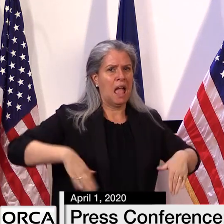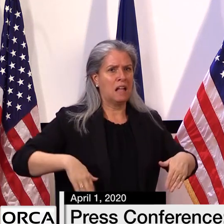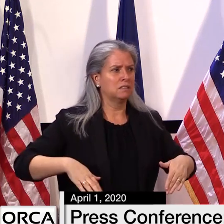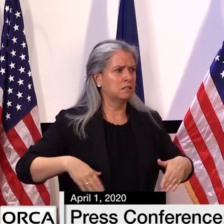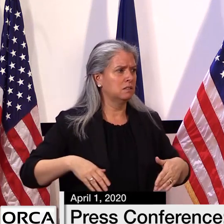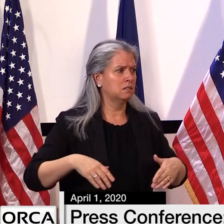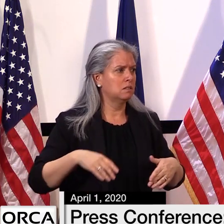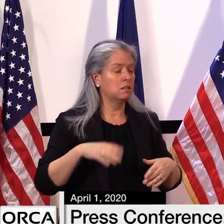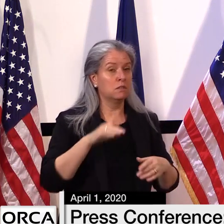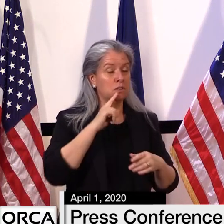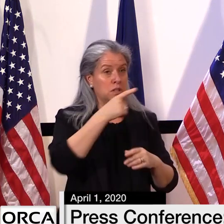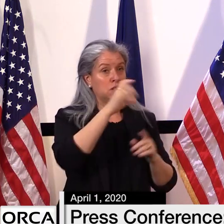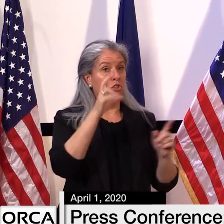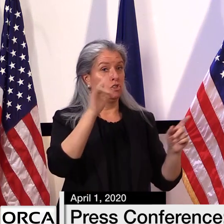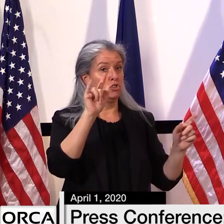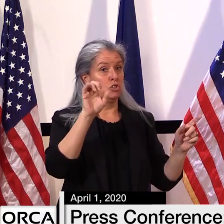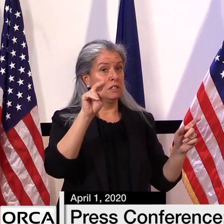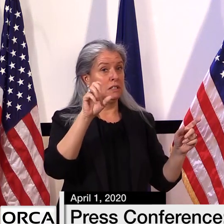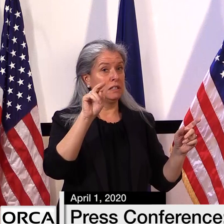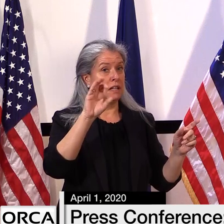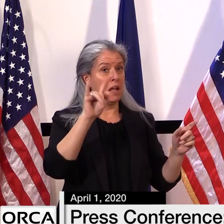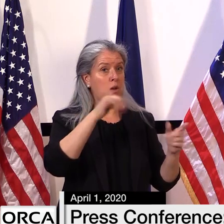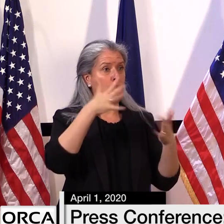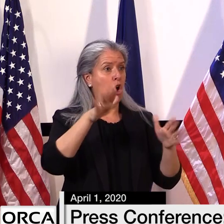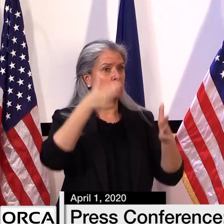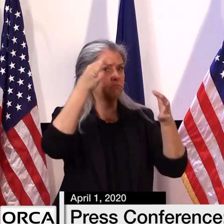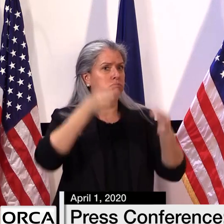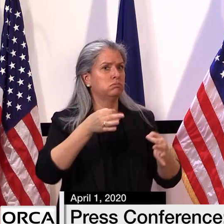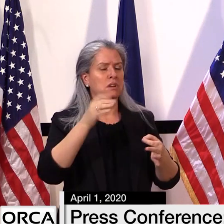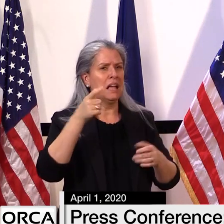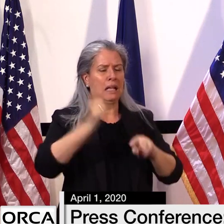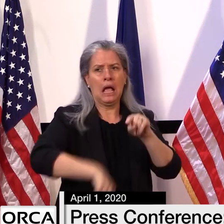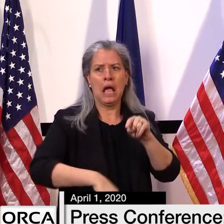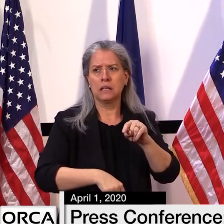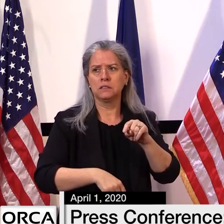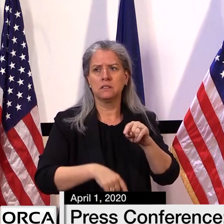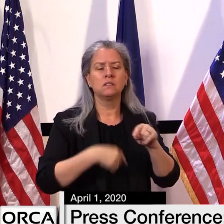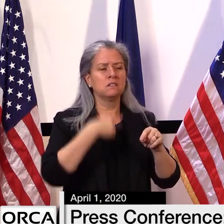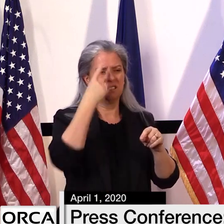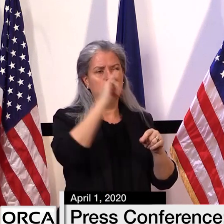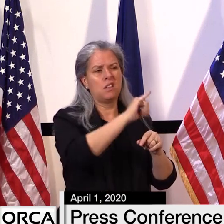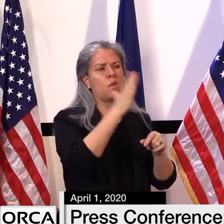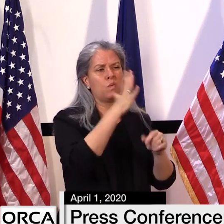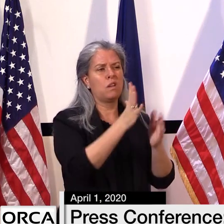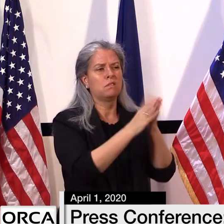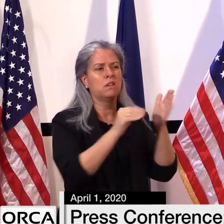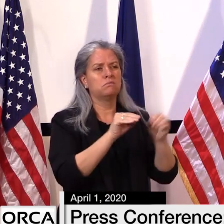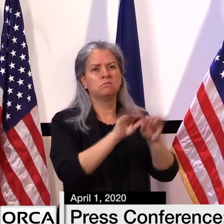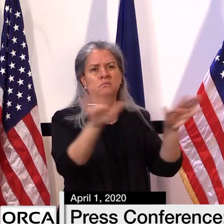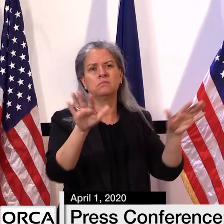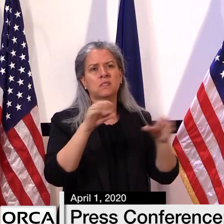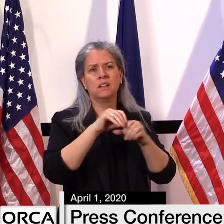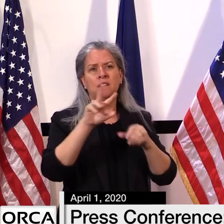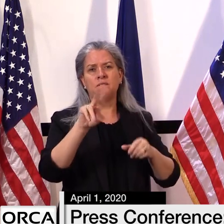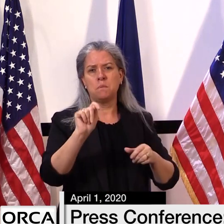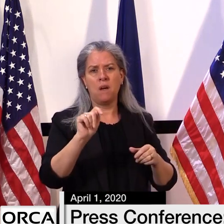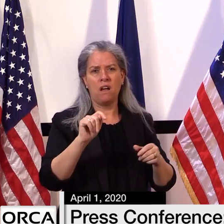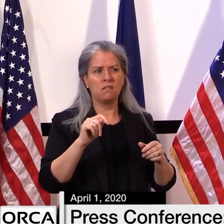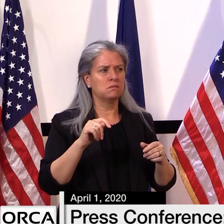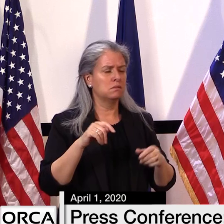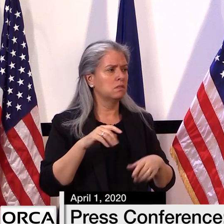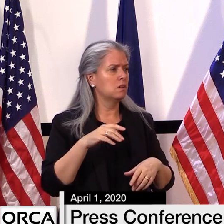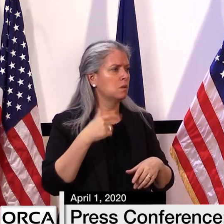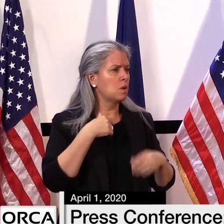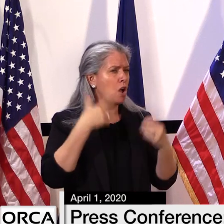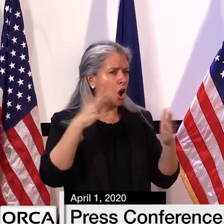court ruled actually in Chittenden County that they could not do this. We'll probably see that replicated around the state. We've made sure that you